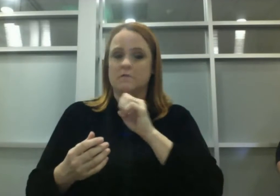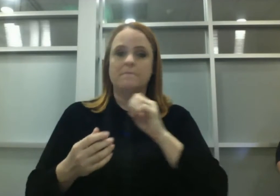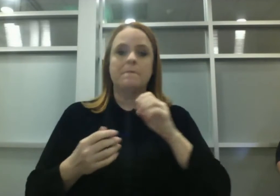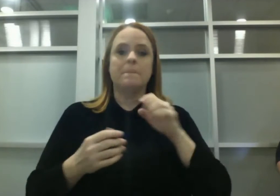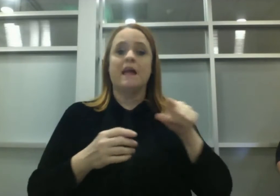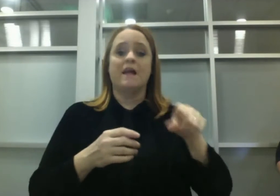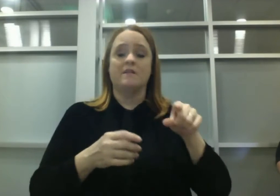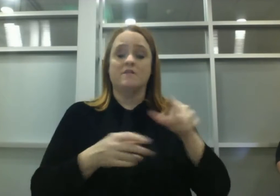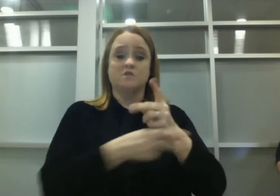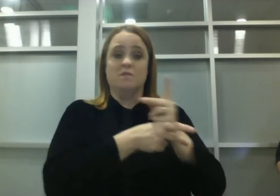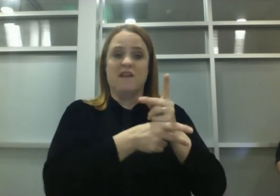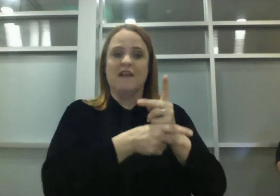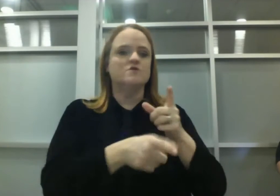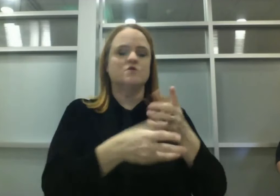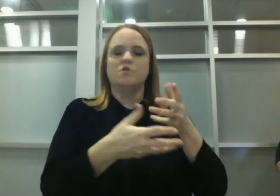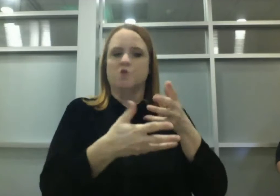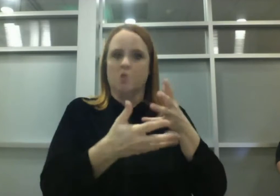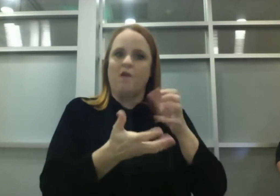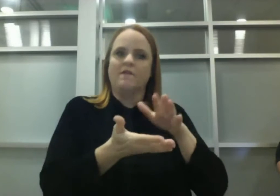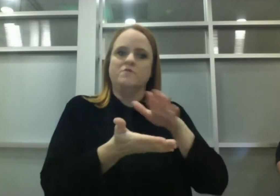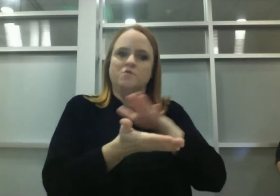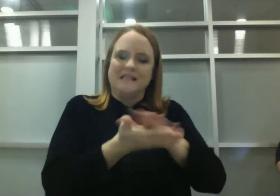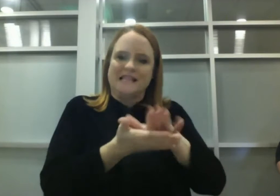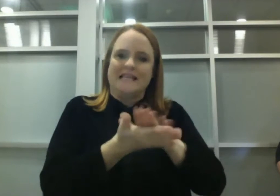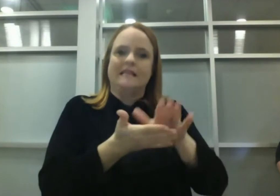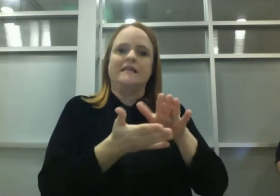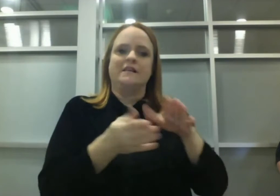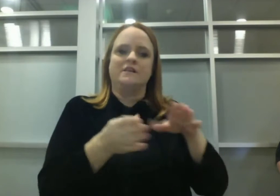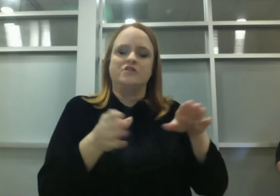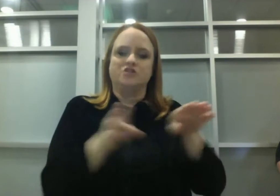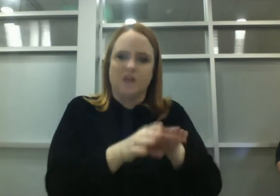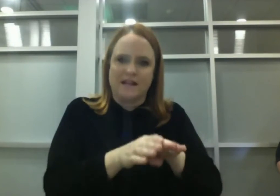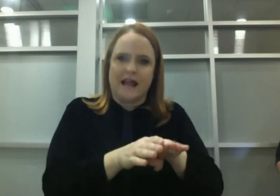cleanly shut down and come up would sit in lib inside a Phoenix project also.